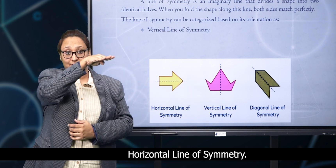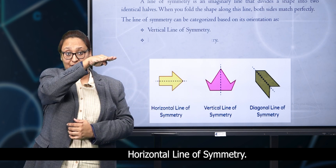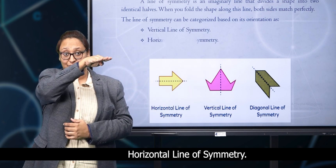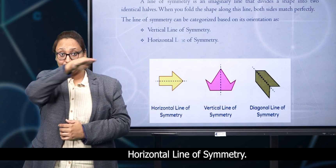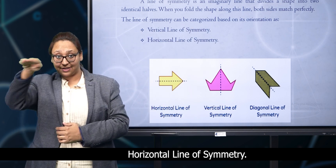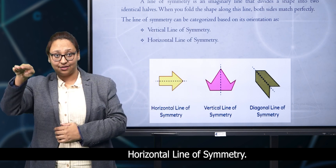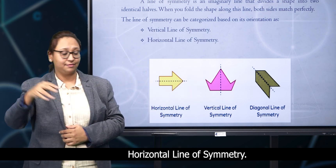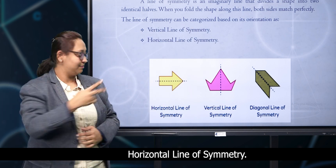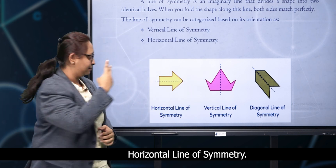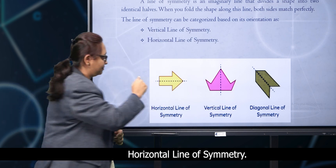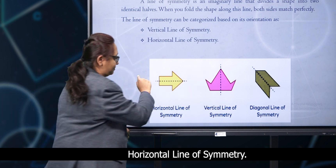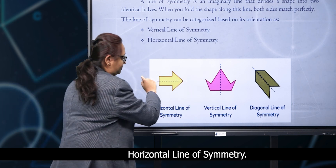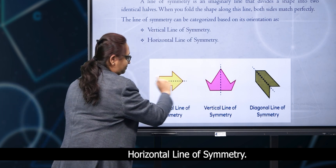horizontal line of symmetry,